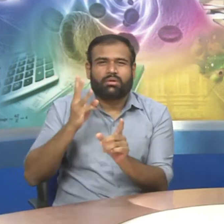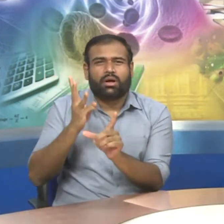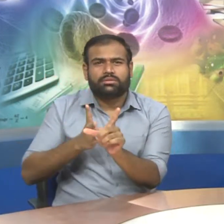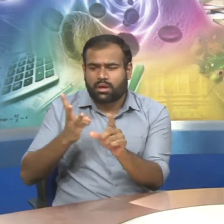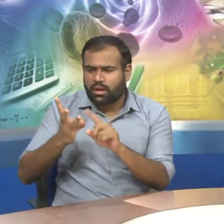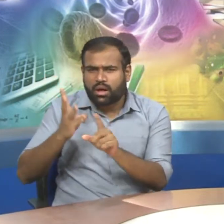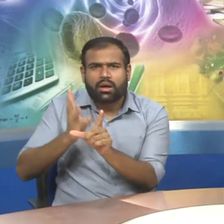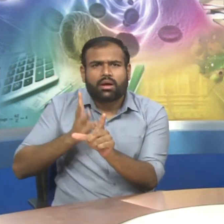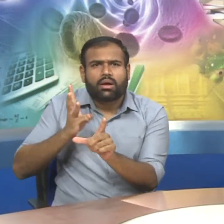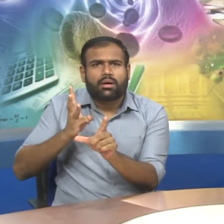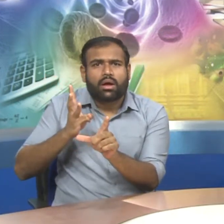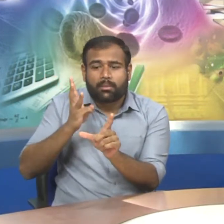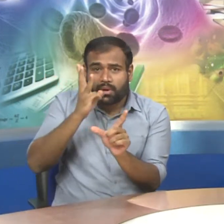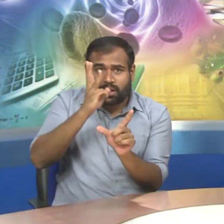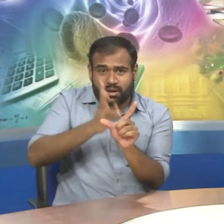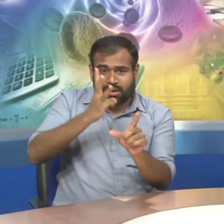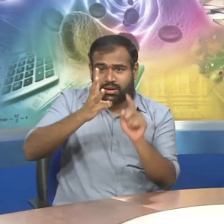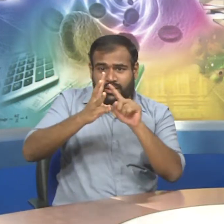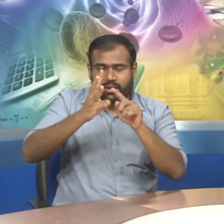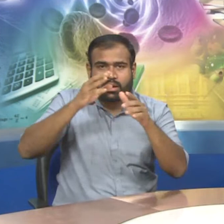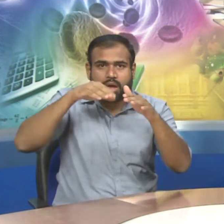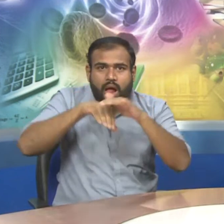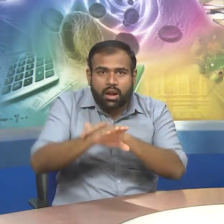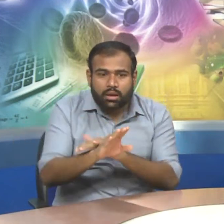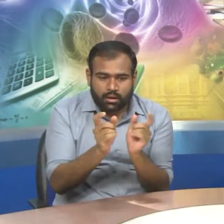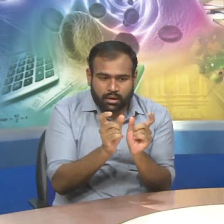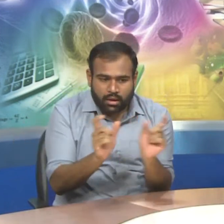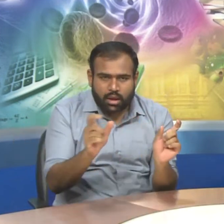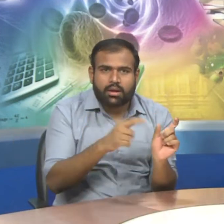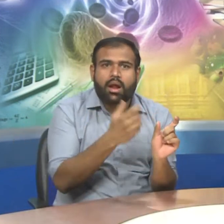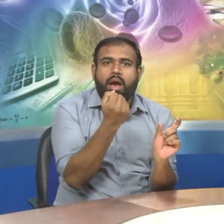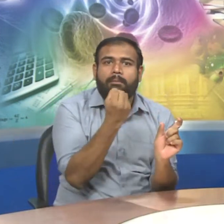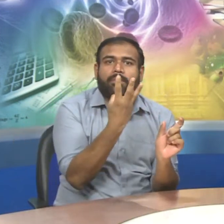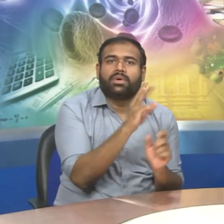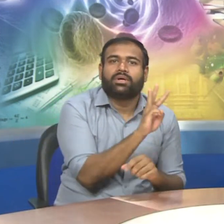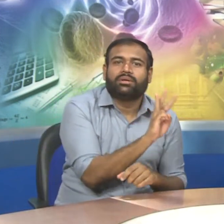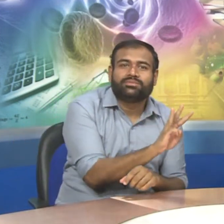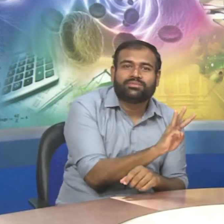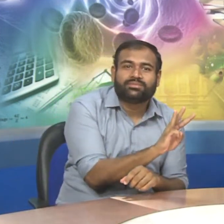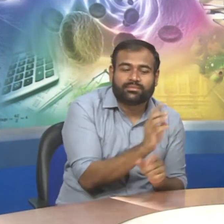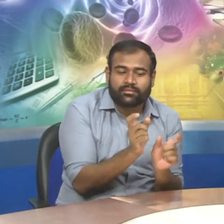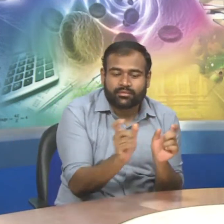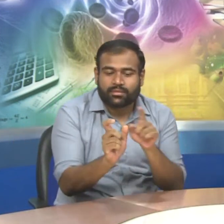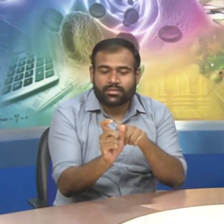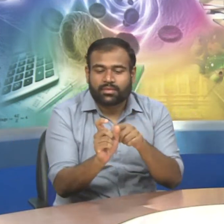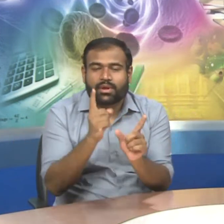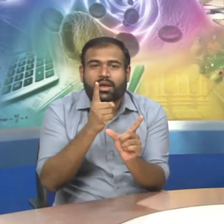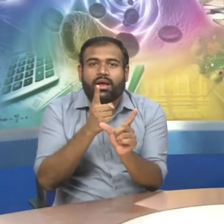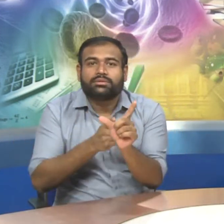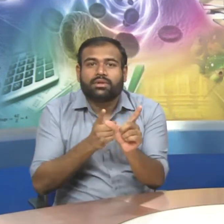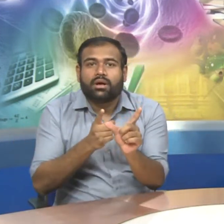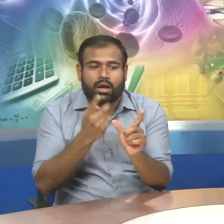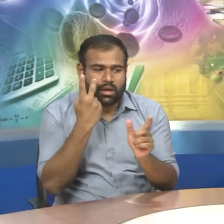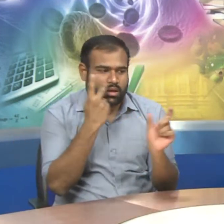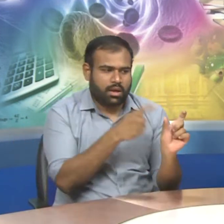been studying for the last 3 years, so this is 3 years. But if